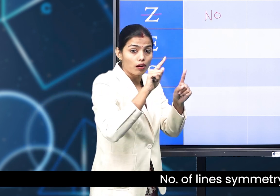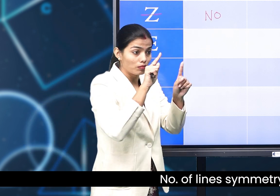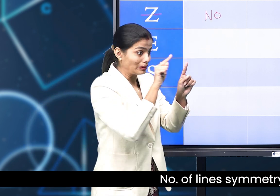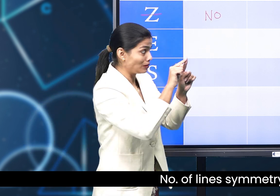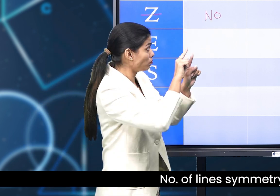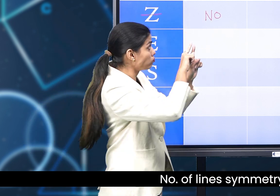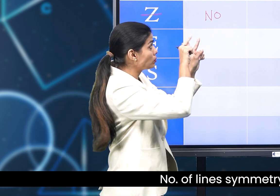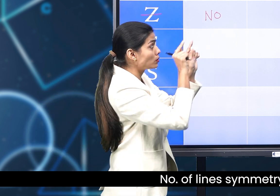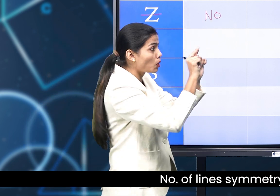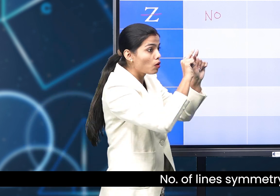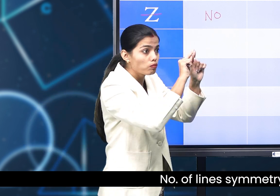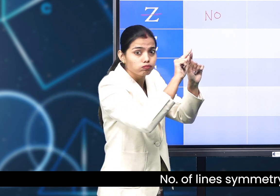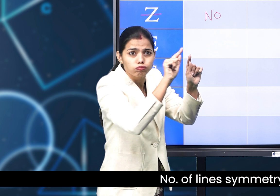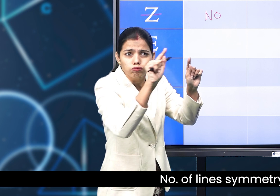number of line symmetry is 0,